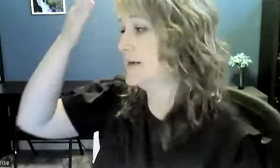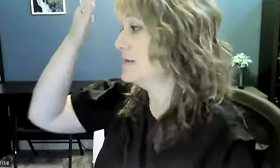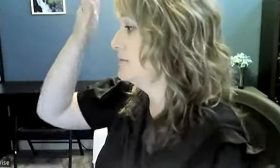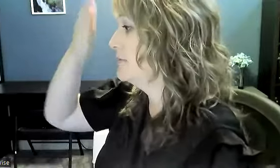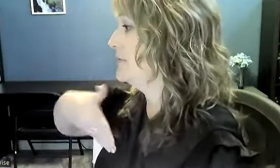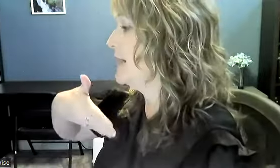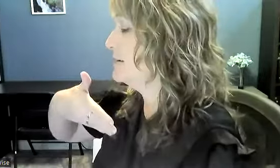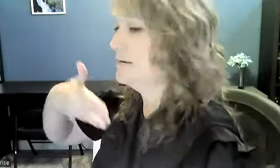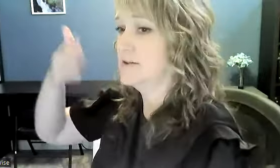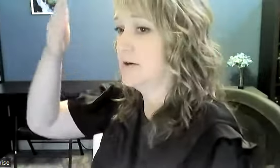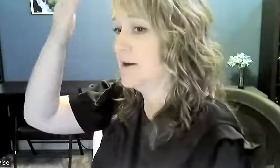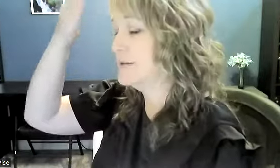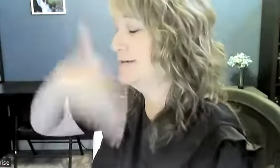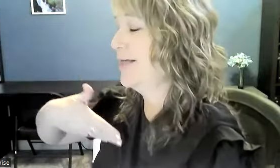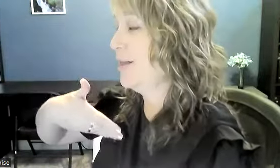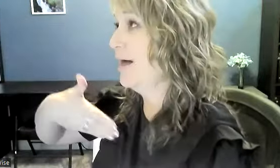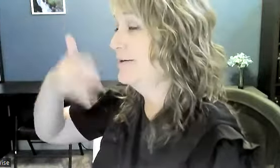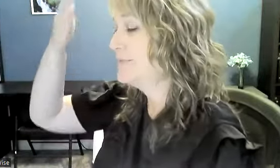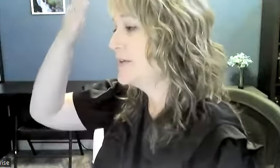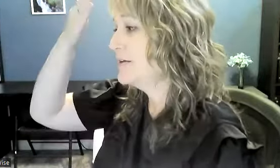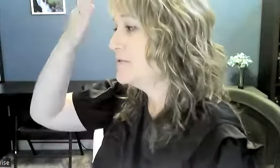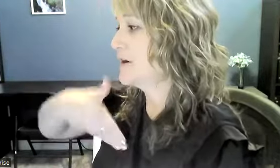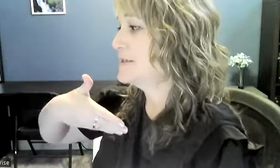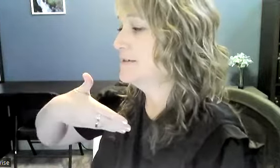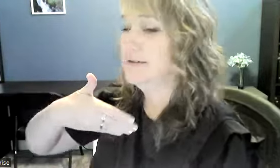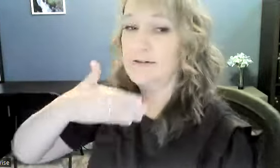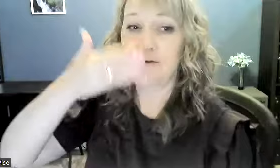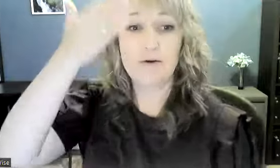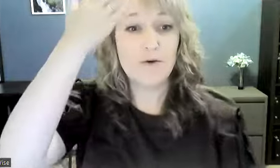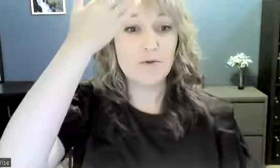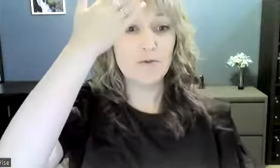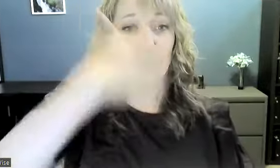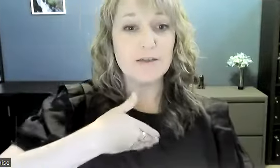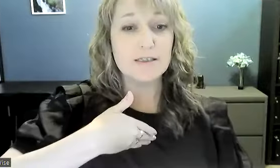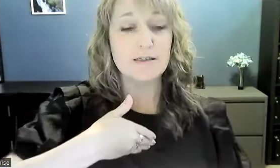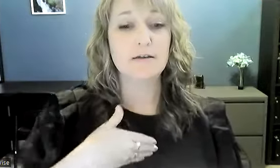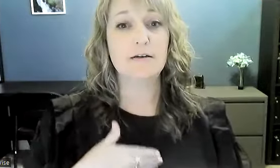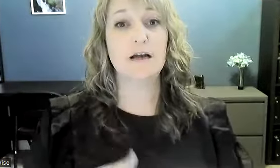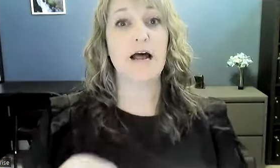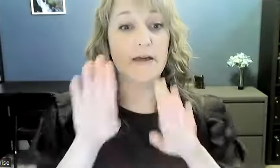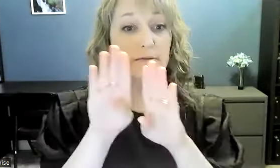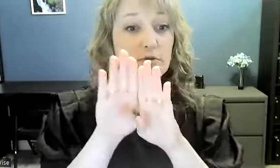face. Flat. Front. Front. Front. And then